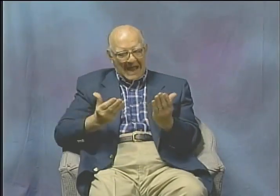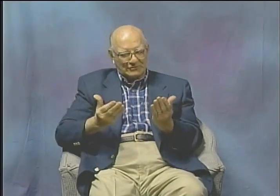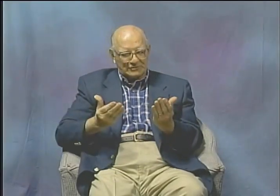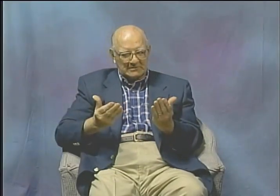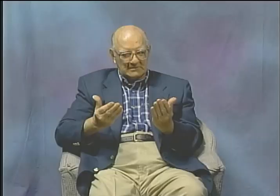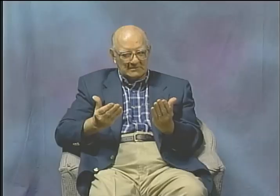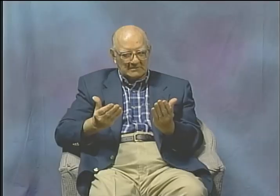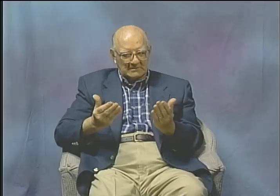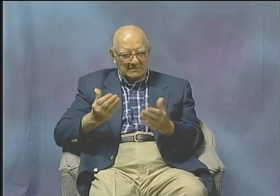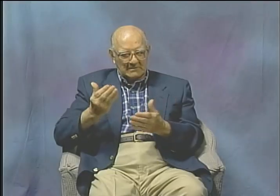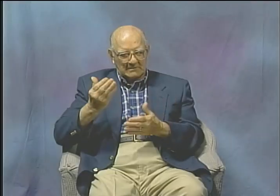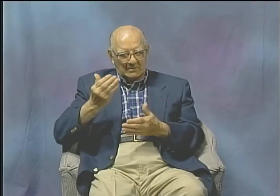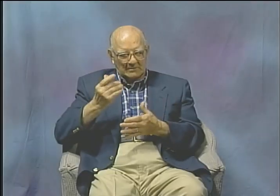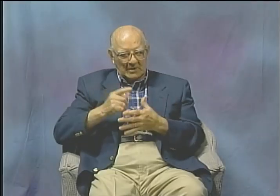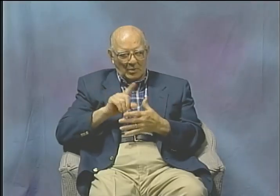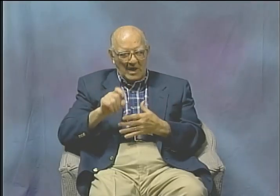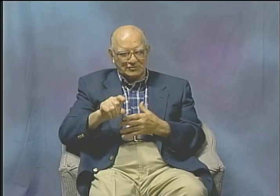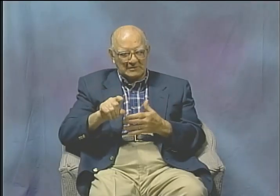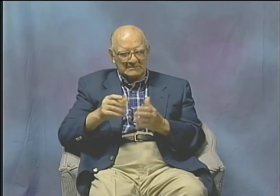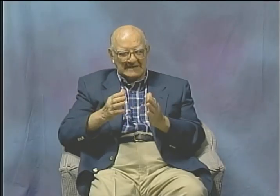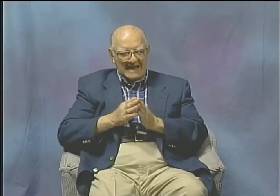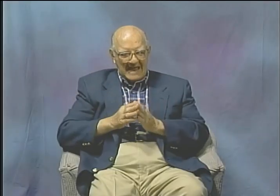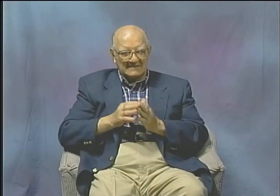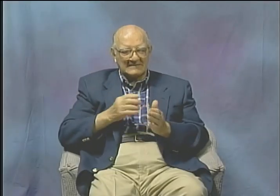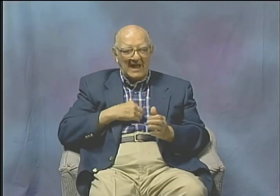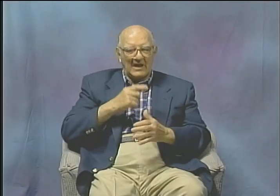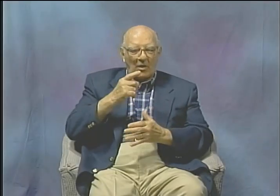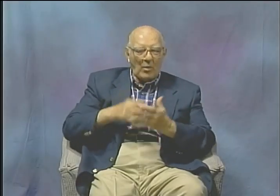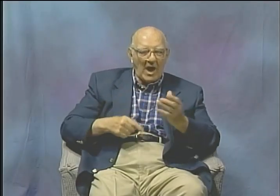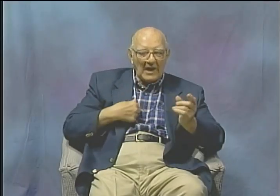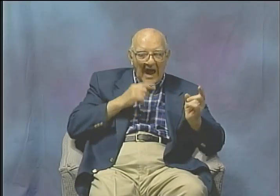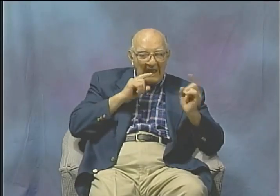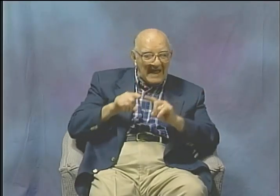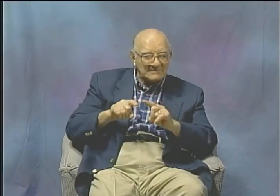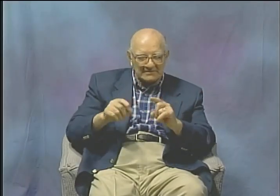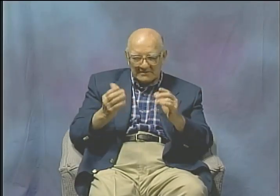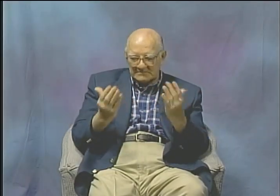matched the questions he asked and what I answered.